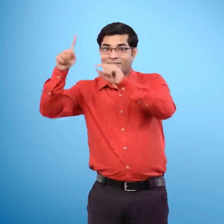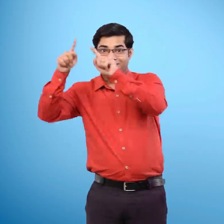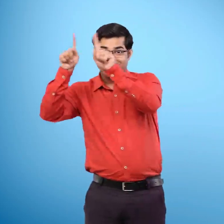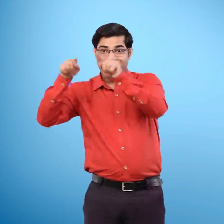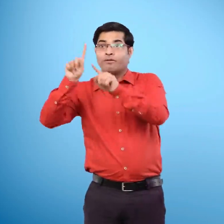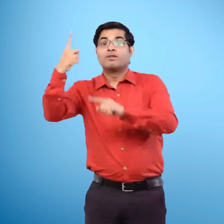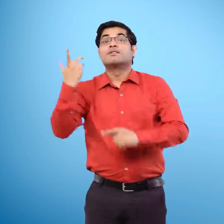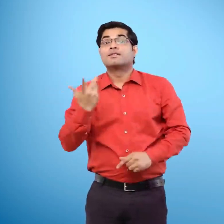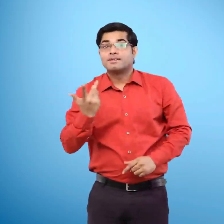First corner piece